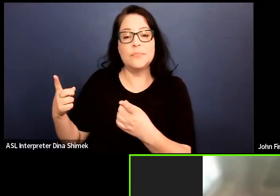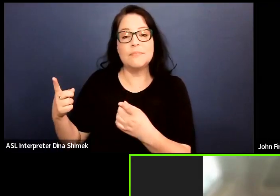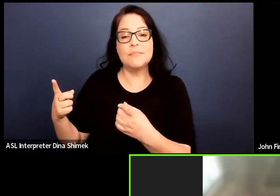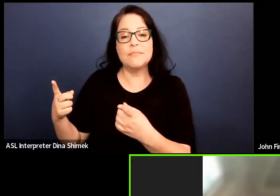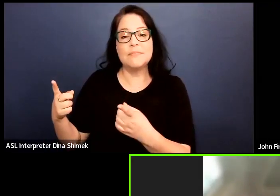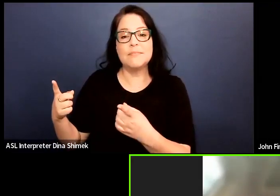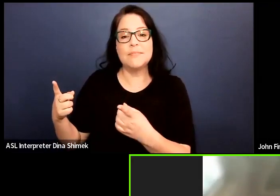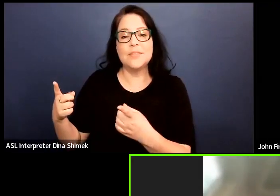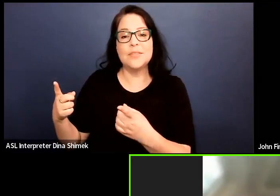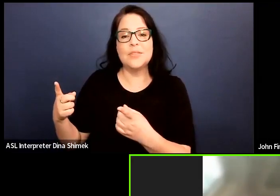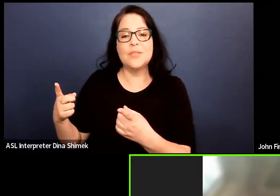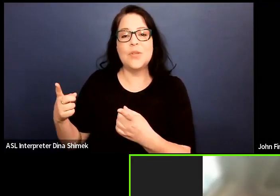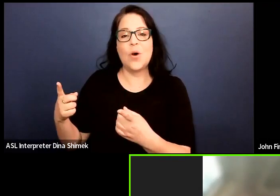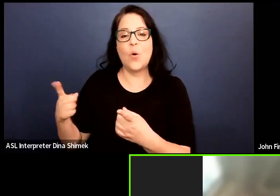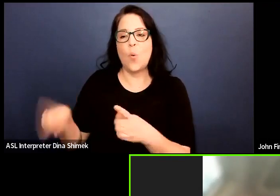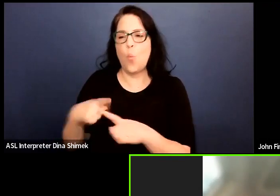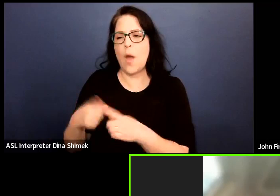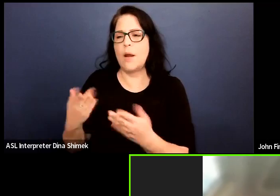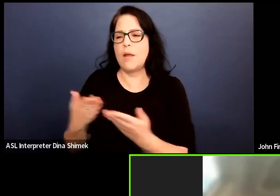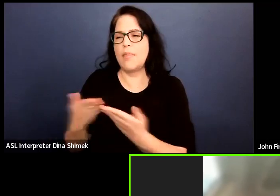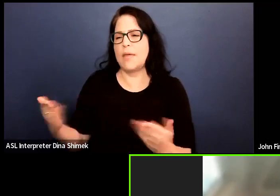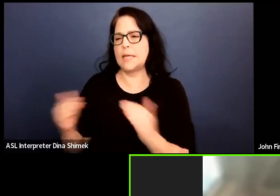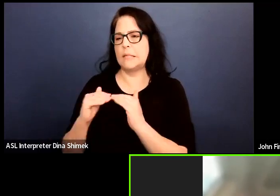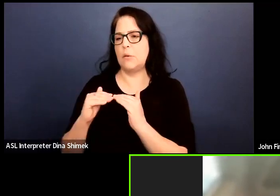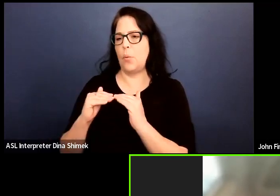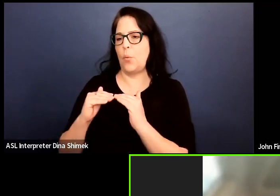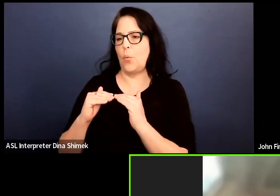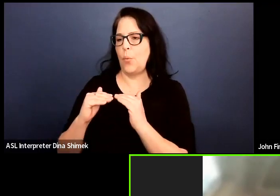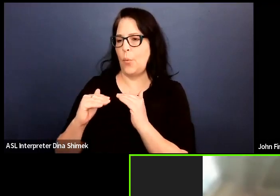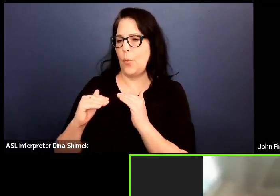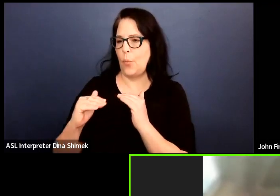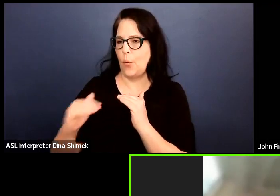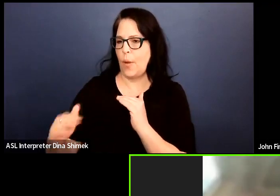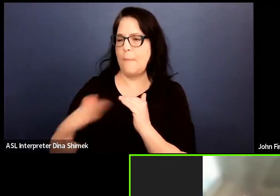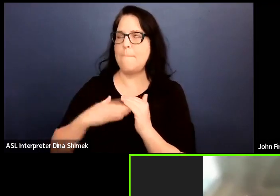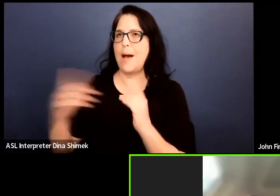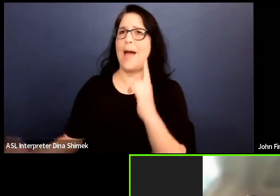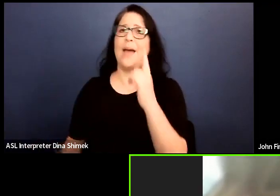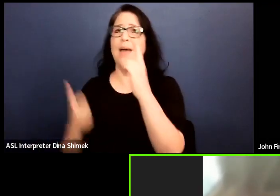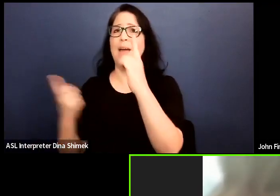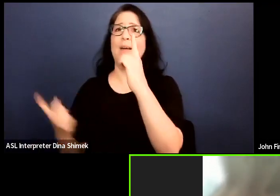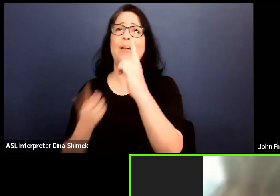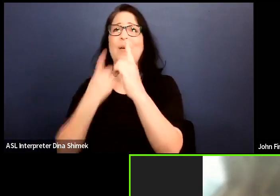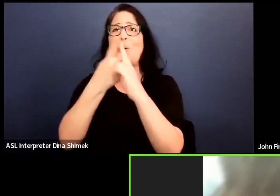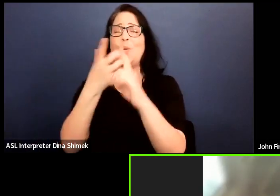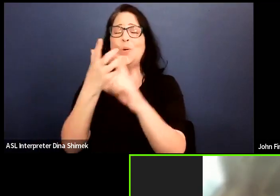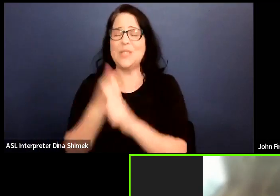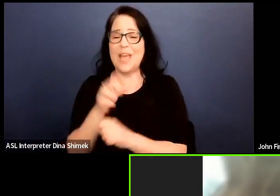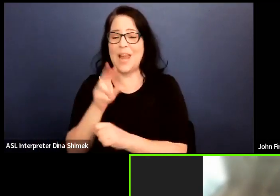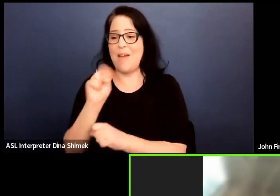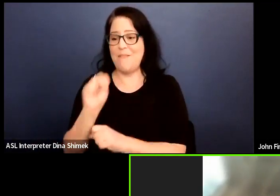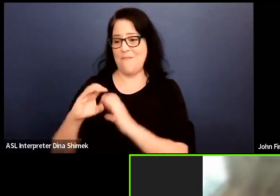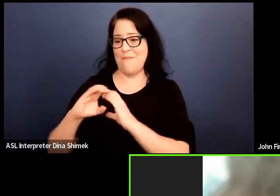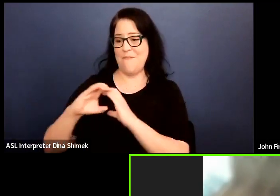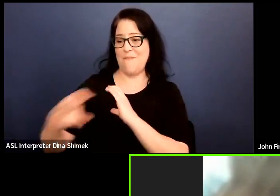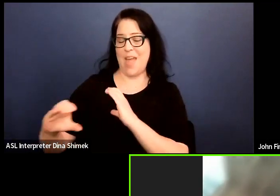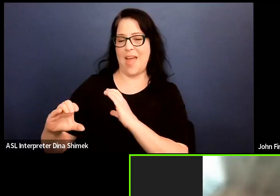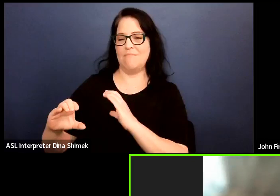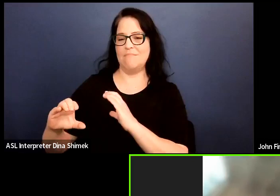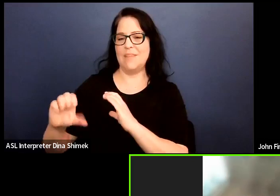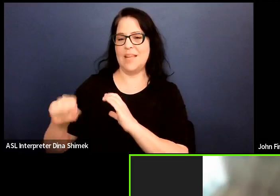once things, you know, normalize and whatnot, the ultimate goal is to get that wheelchair accessible van with some of the ABLE